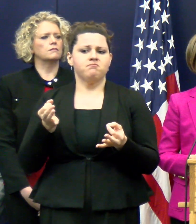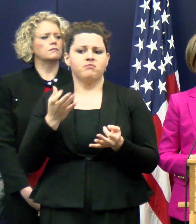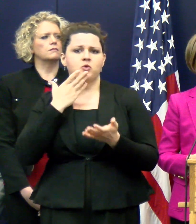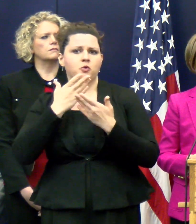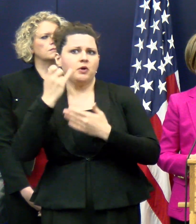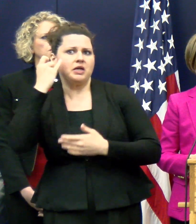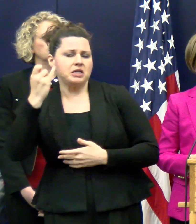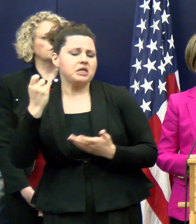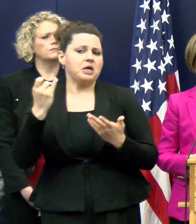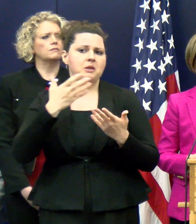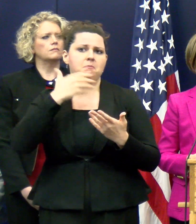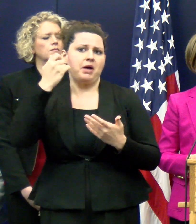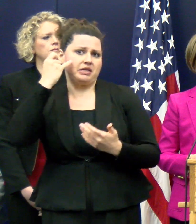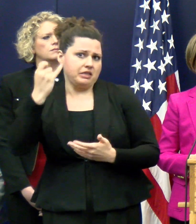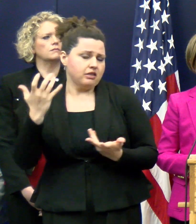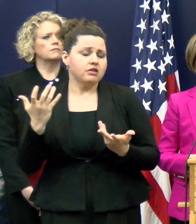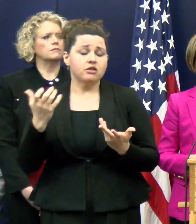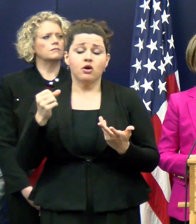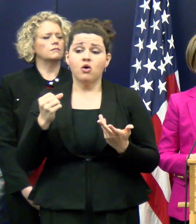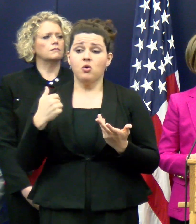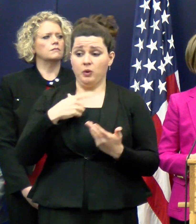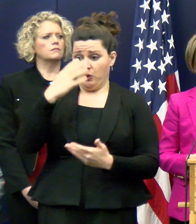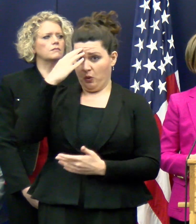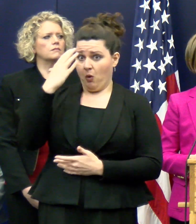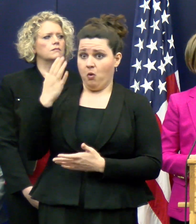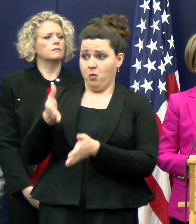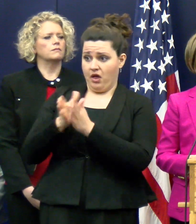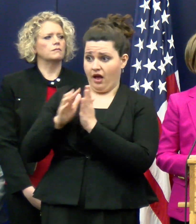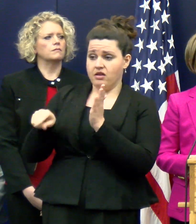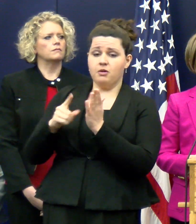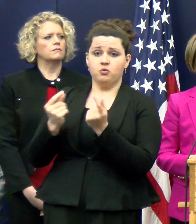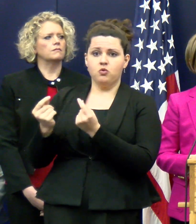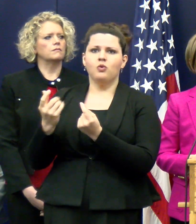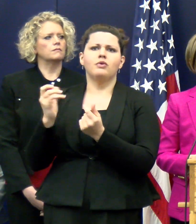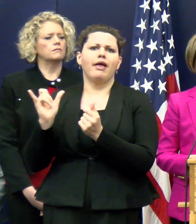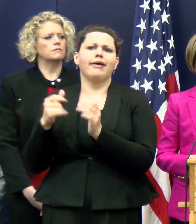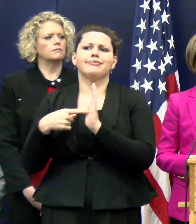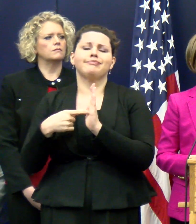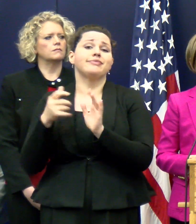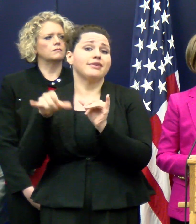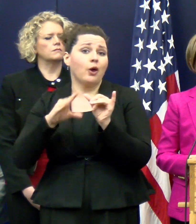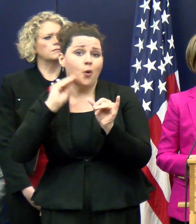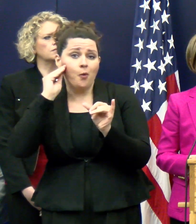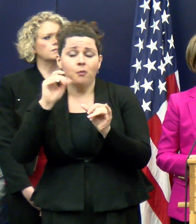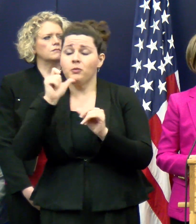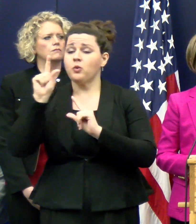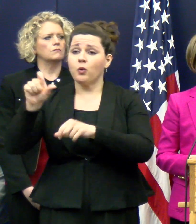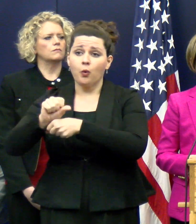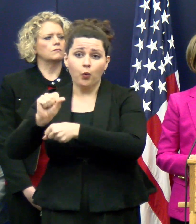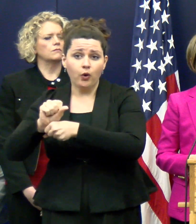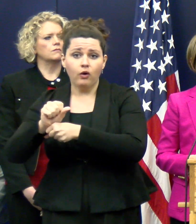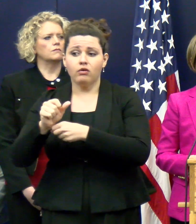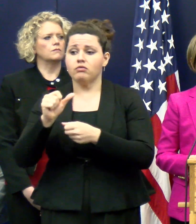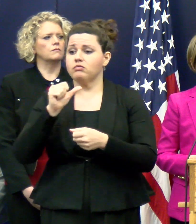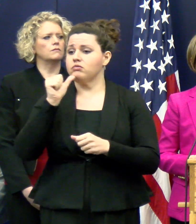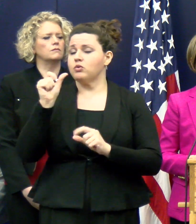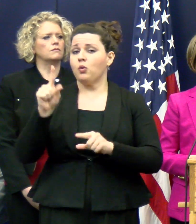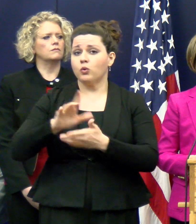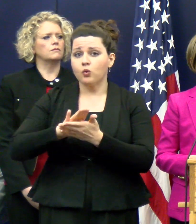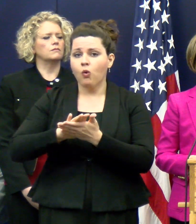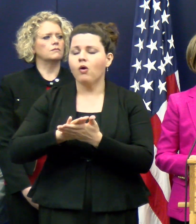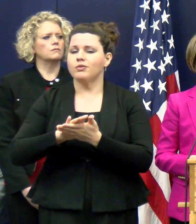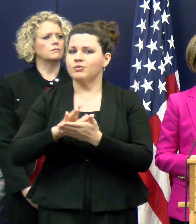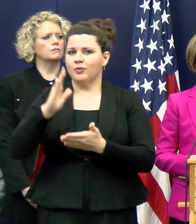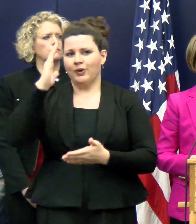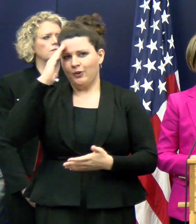well-planned decision, because we know that when we ask people to do things like staying home and not going to work or not going to school, we know that